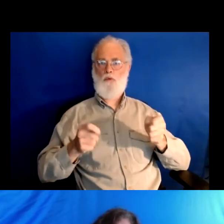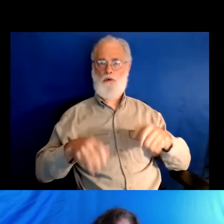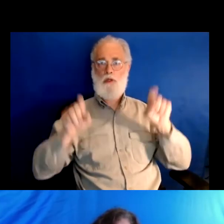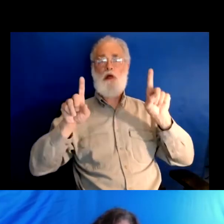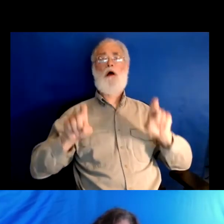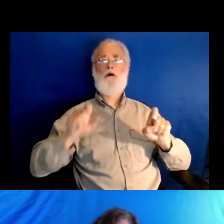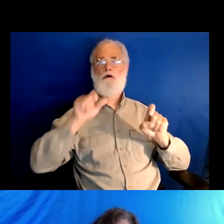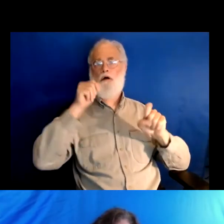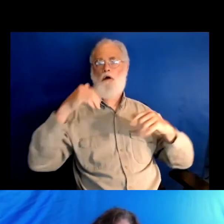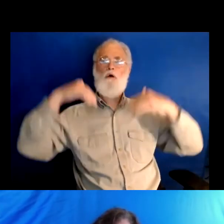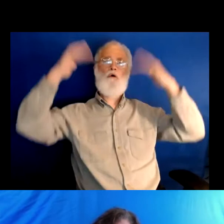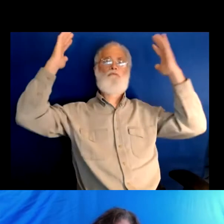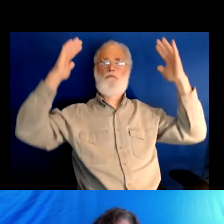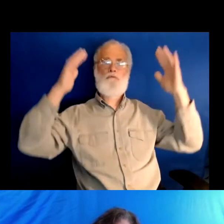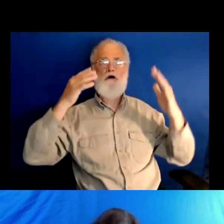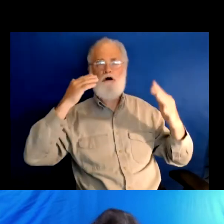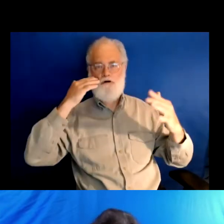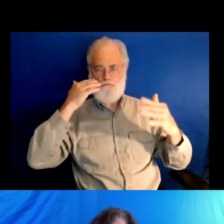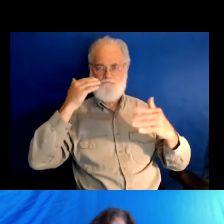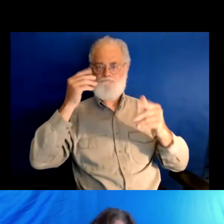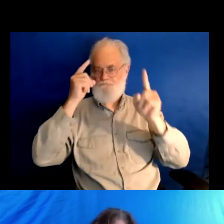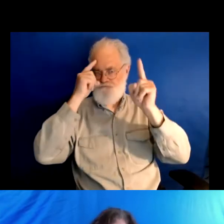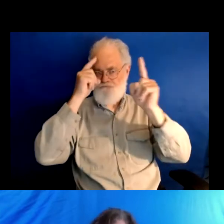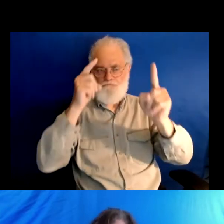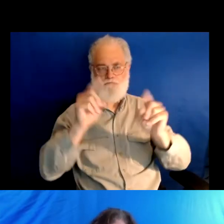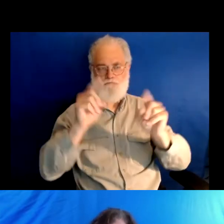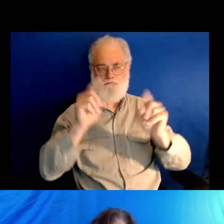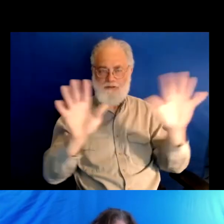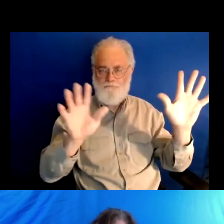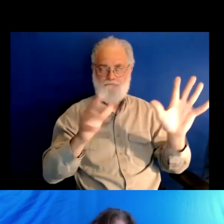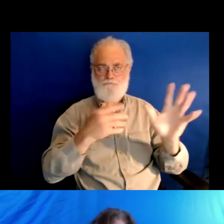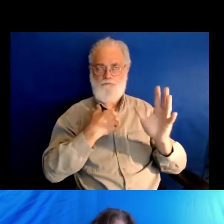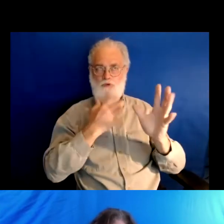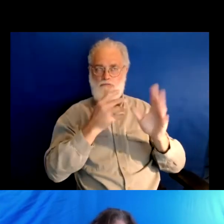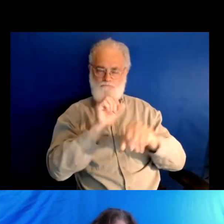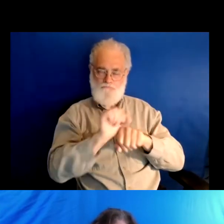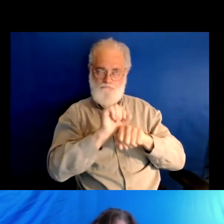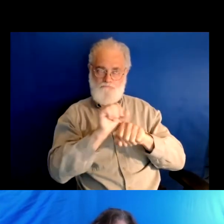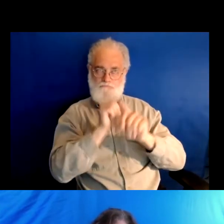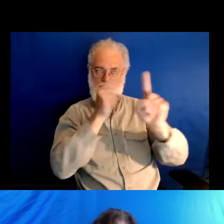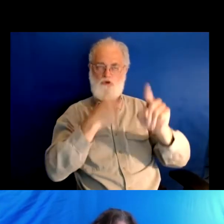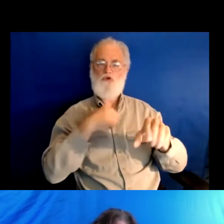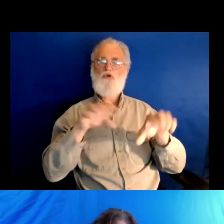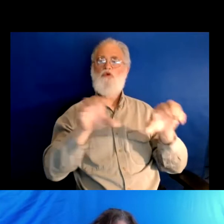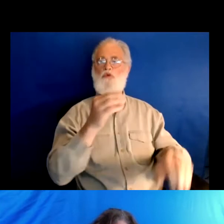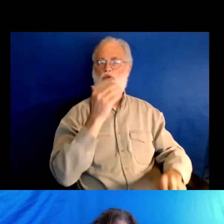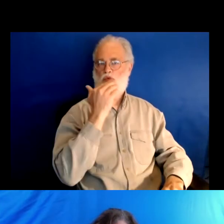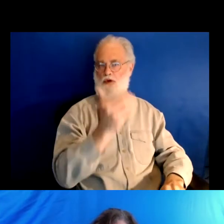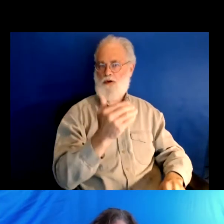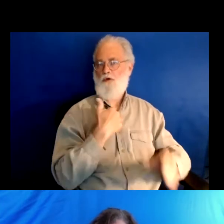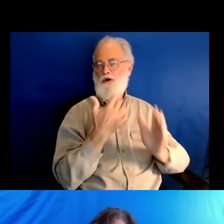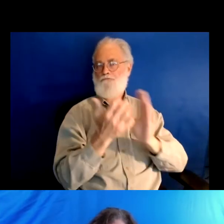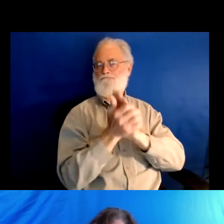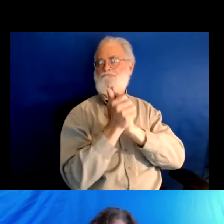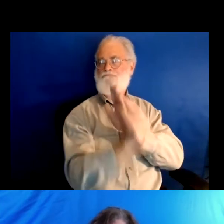have, what I have under my control, so that the test isn't so overwhelming. That was the goal, to clarify, working